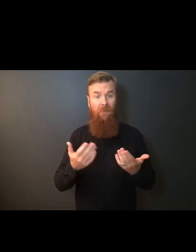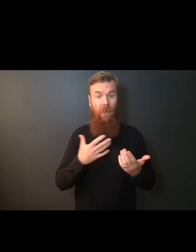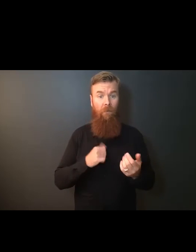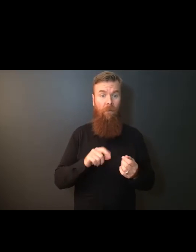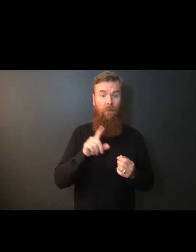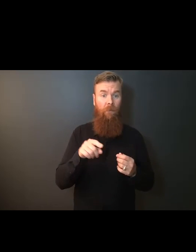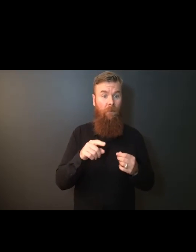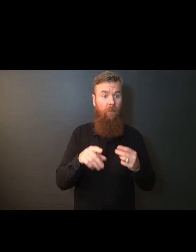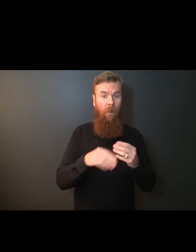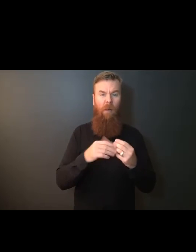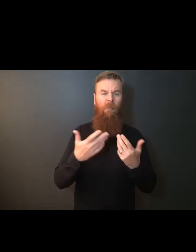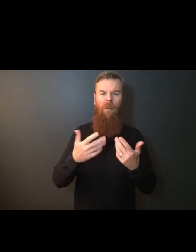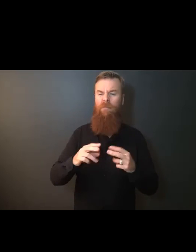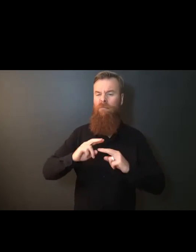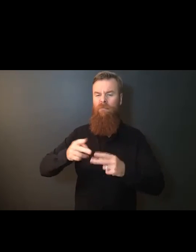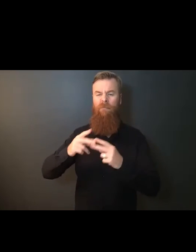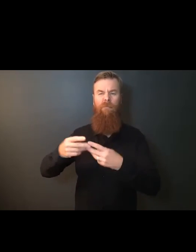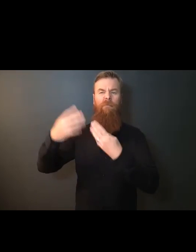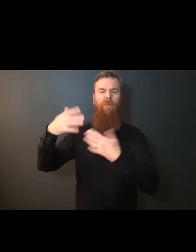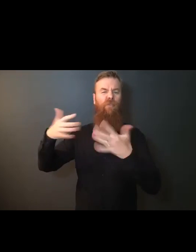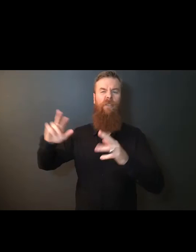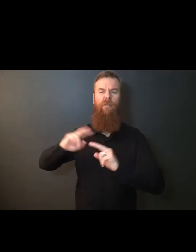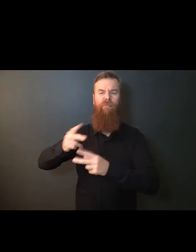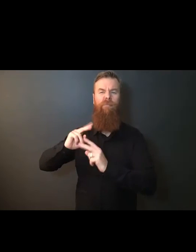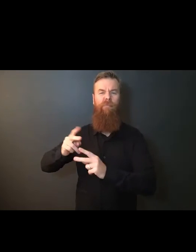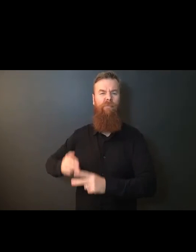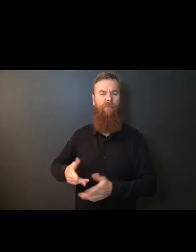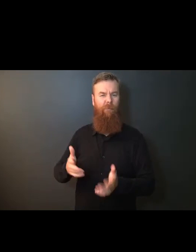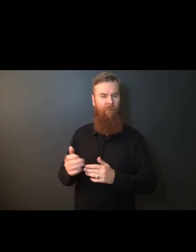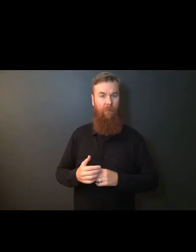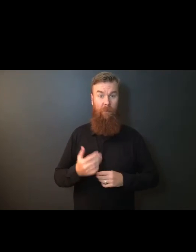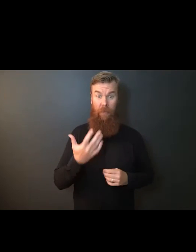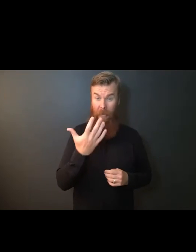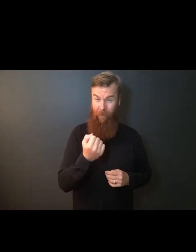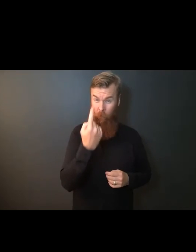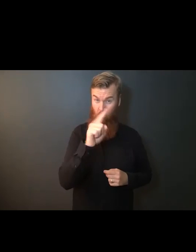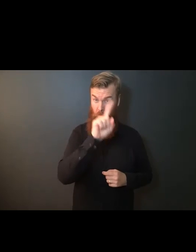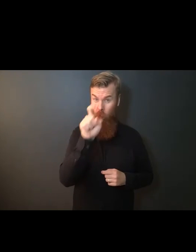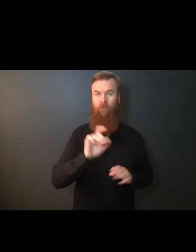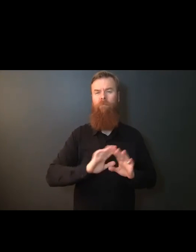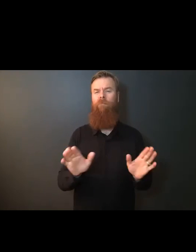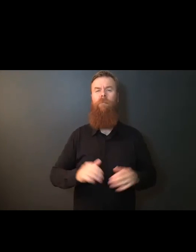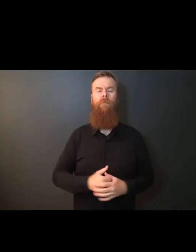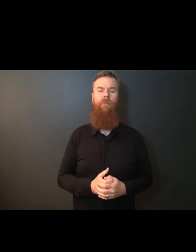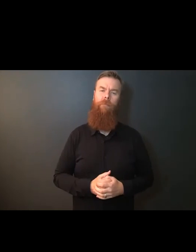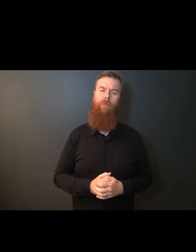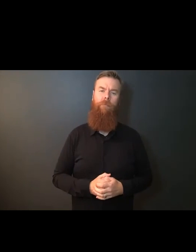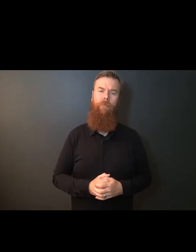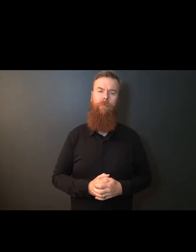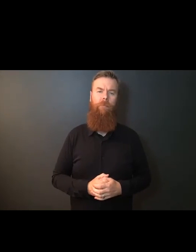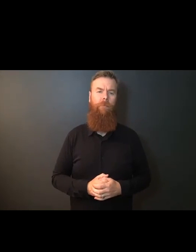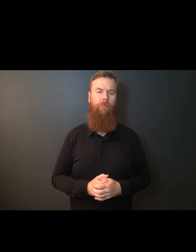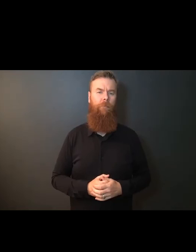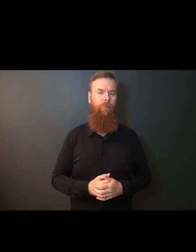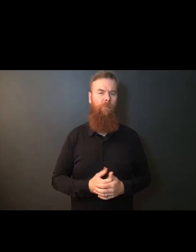question. Guler, we have one more question from, and I think this is a question to all the speakers. Please feel free who would